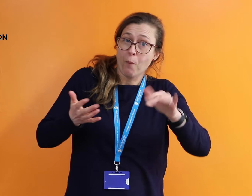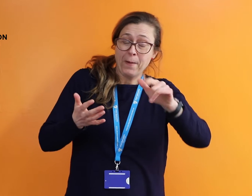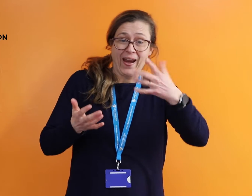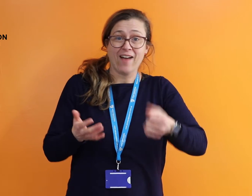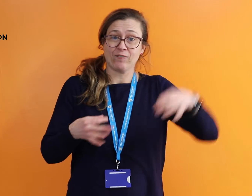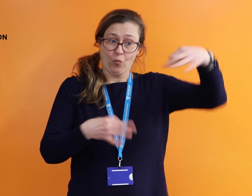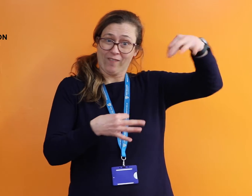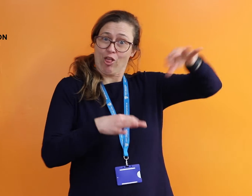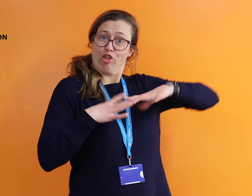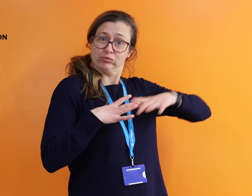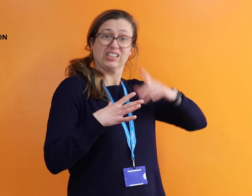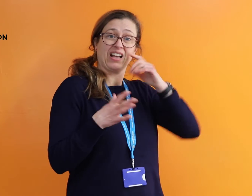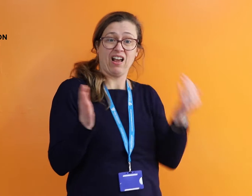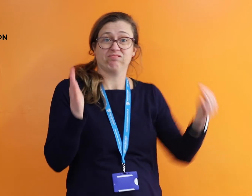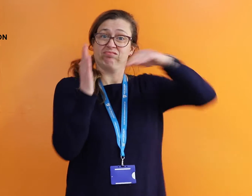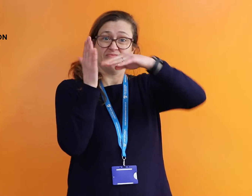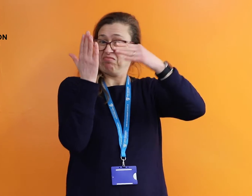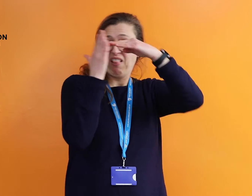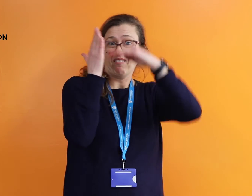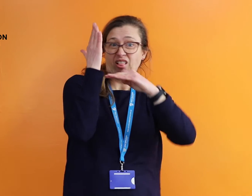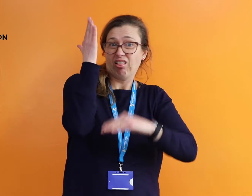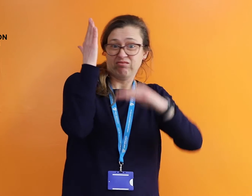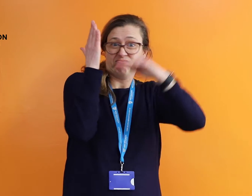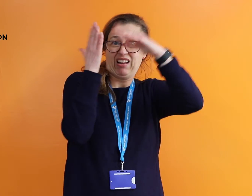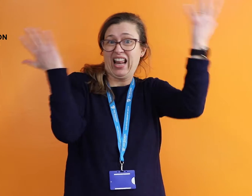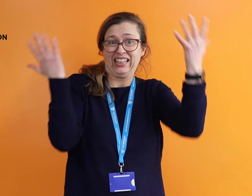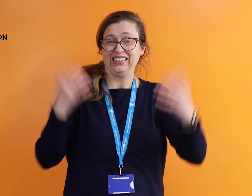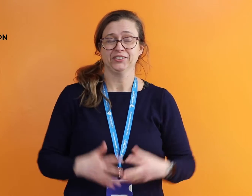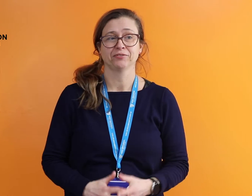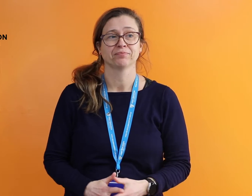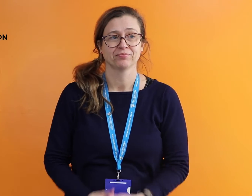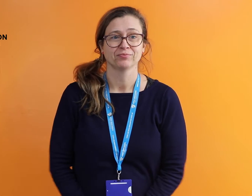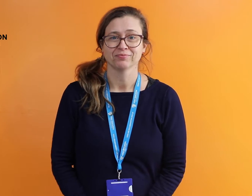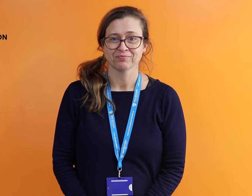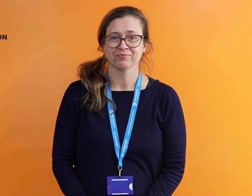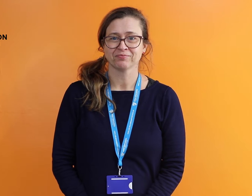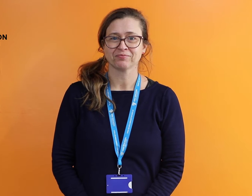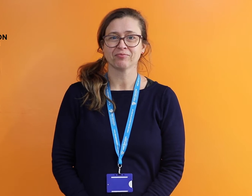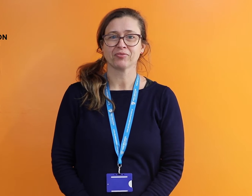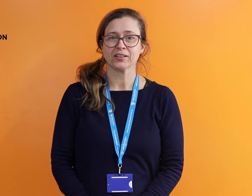sign, or maybe you've already got qualifications. We've got different levels.